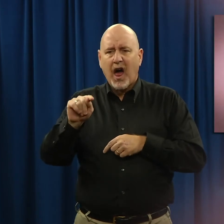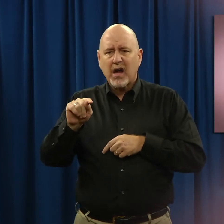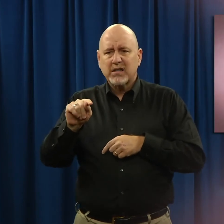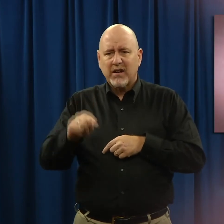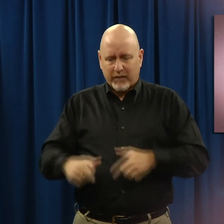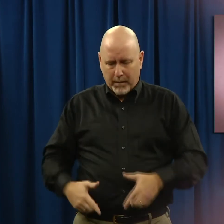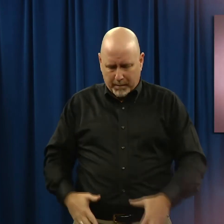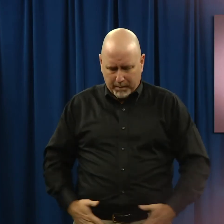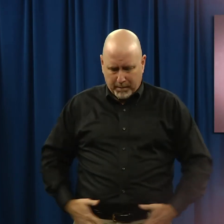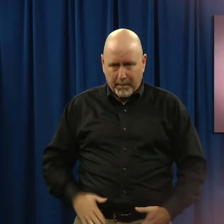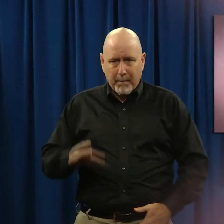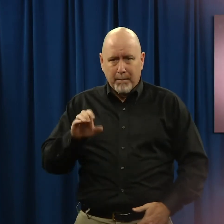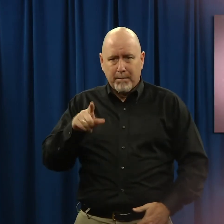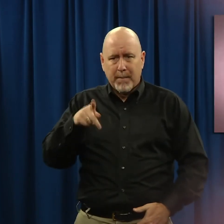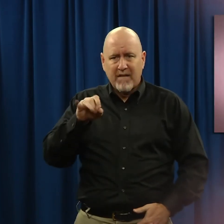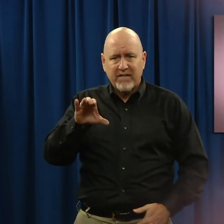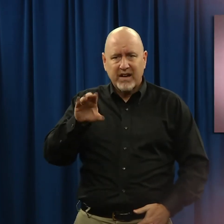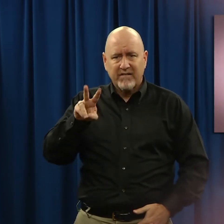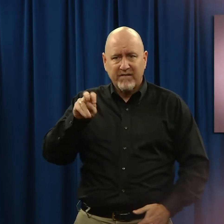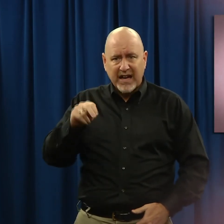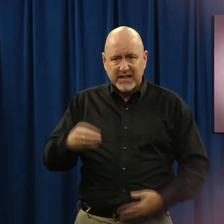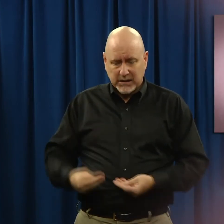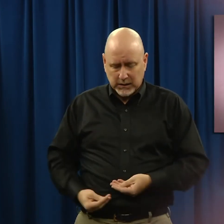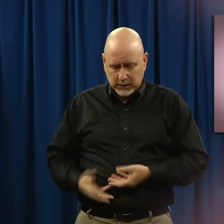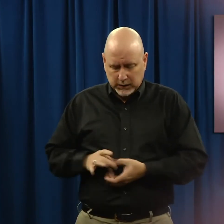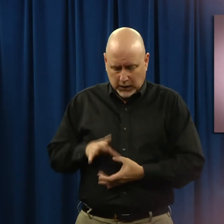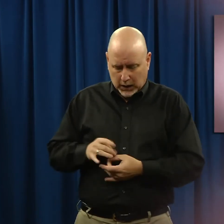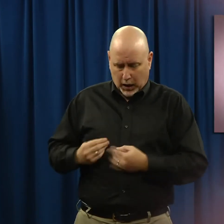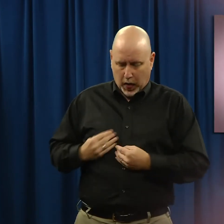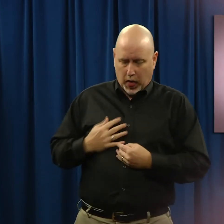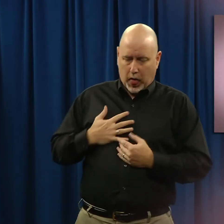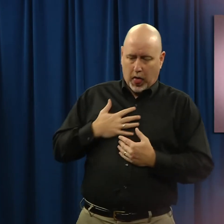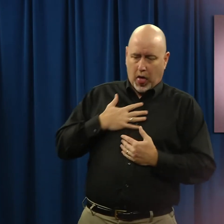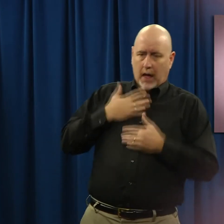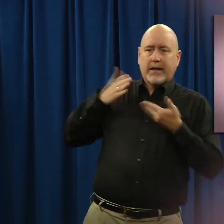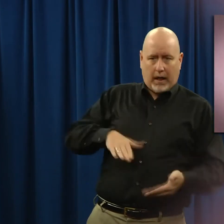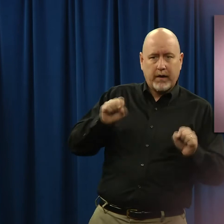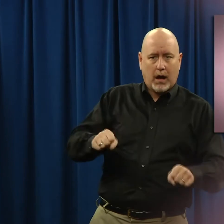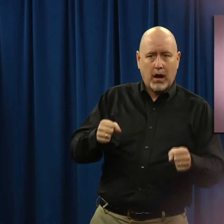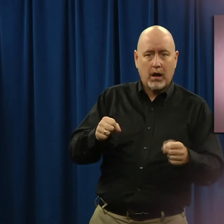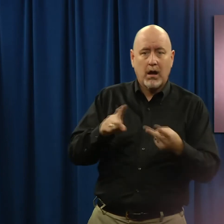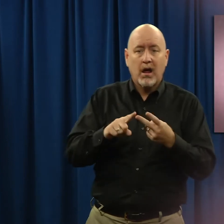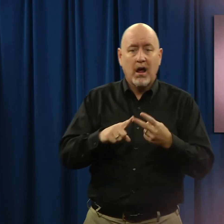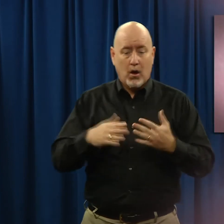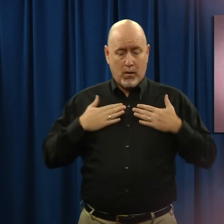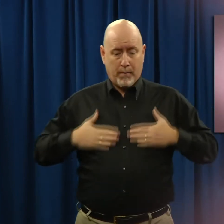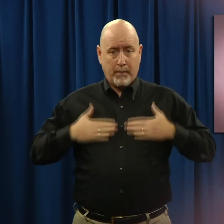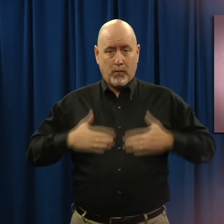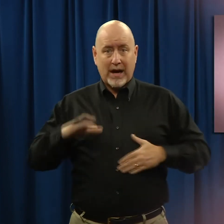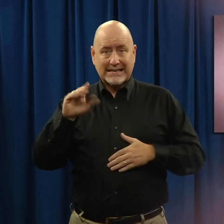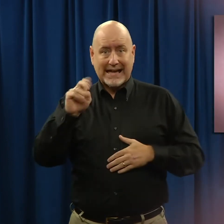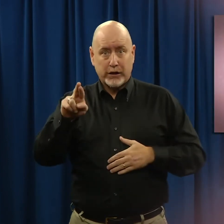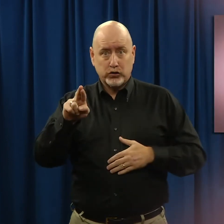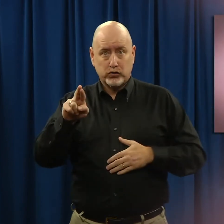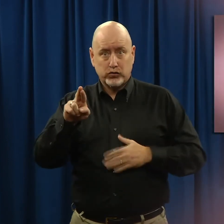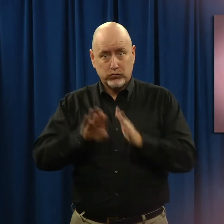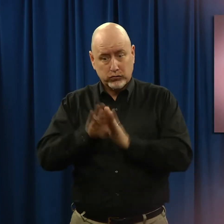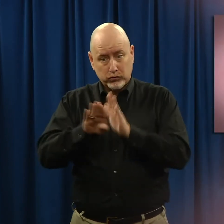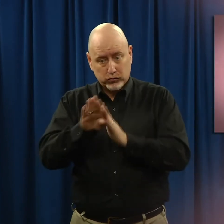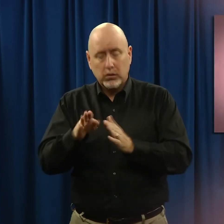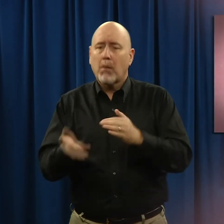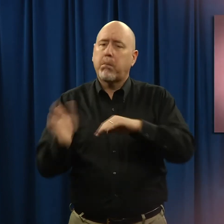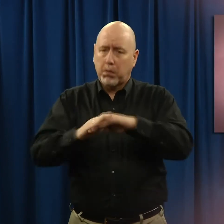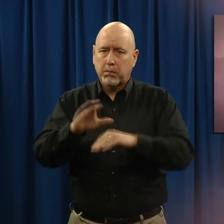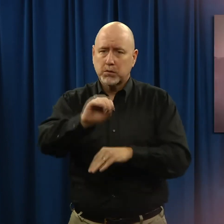pelvic veins following an induced abortion that can lead to death. And increase in the risk of developing breast